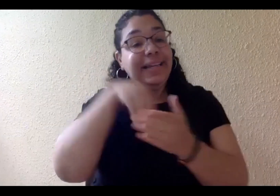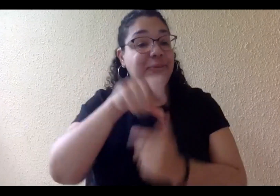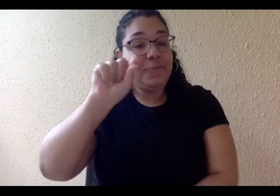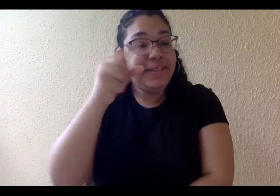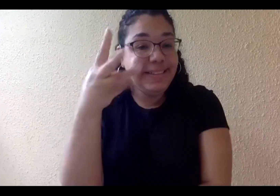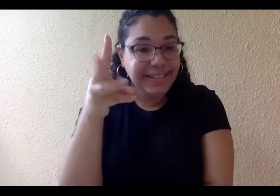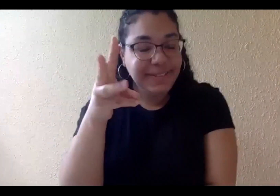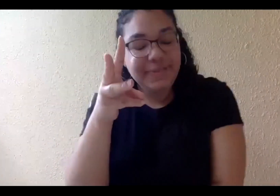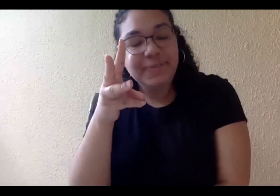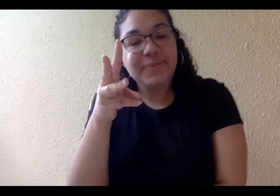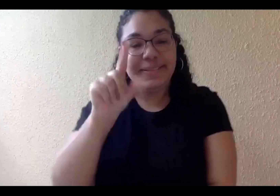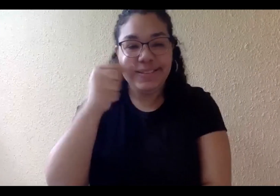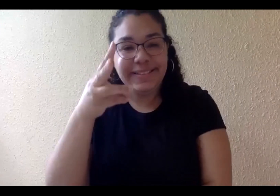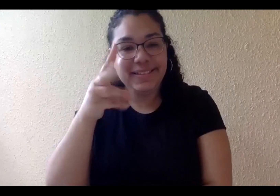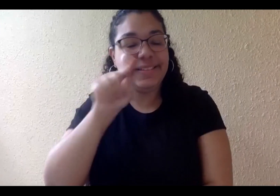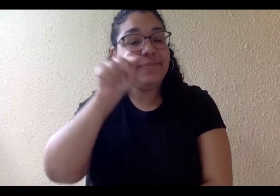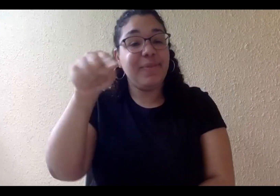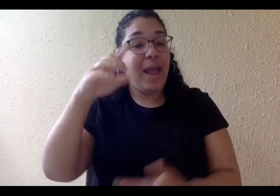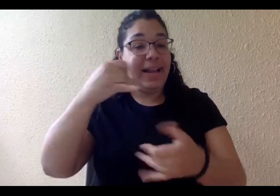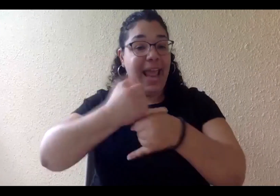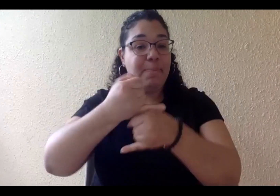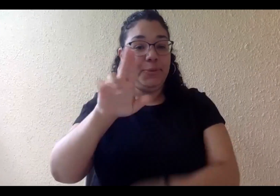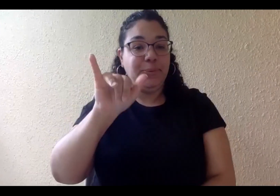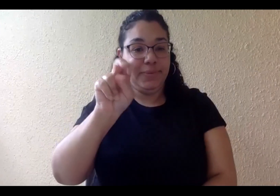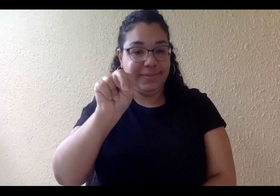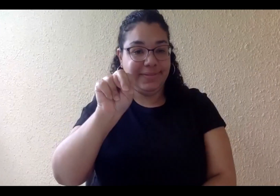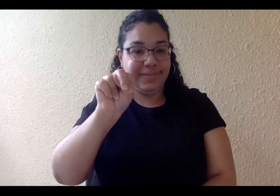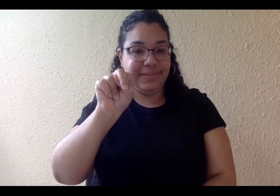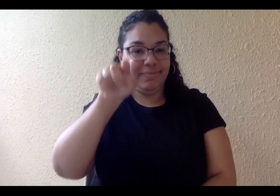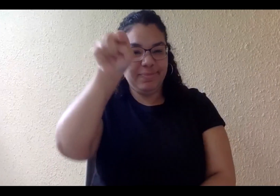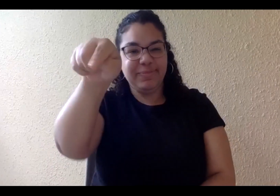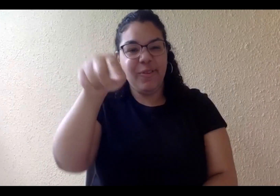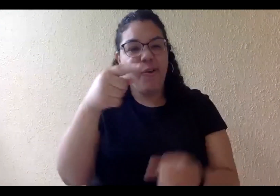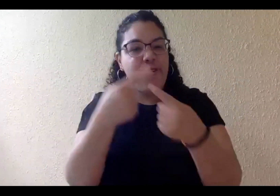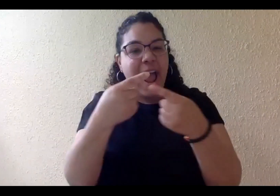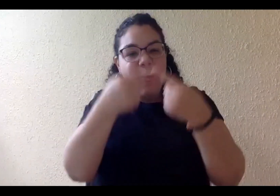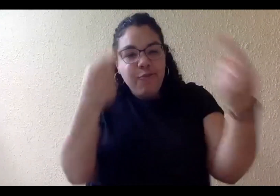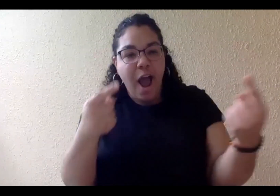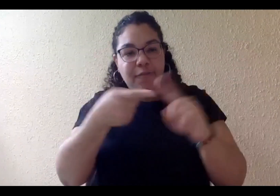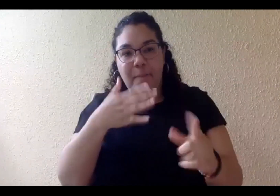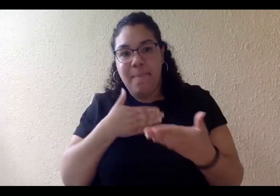I do have a funny story. In 2016, at the campus union,